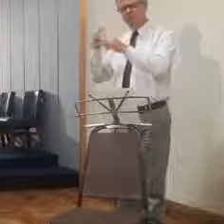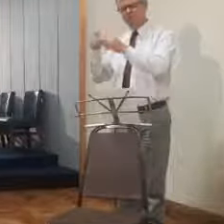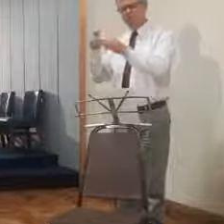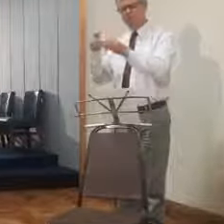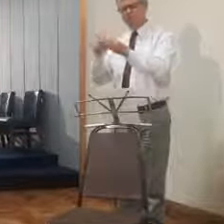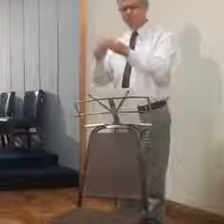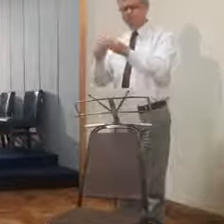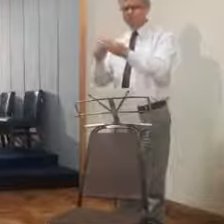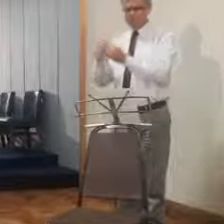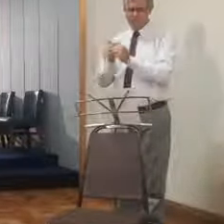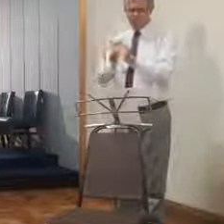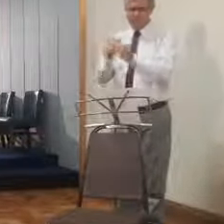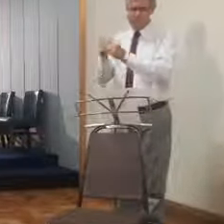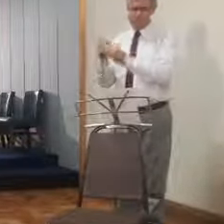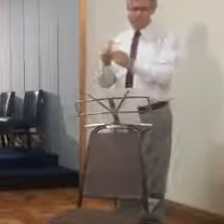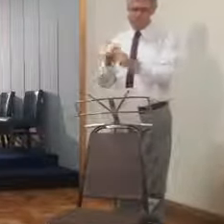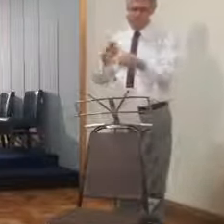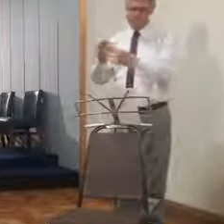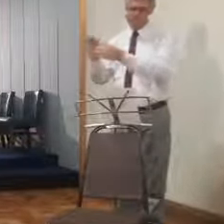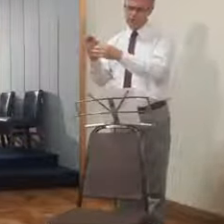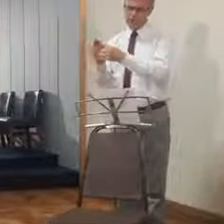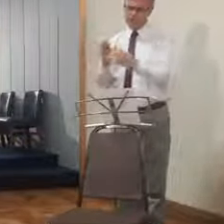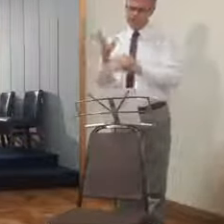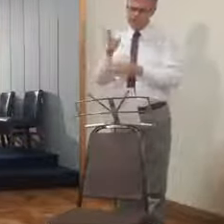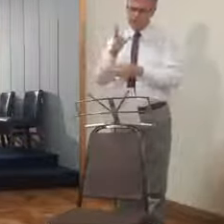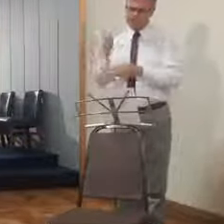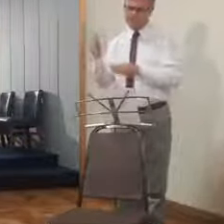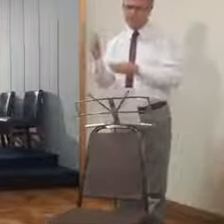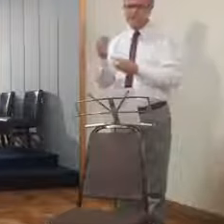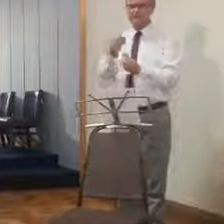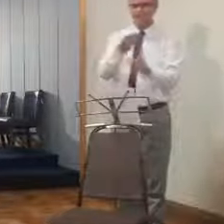Holy Spirit, rest and continue with each one of